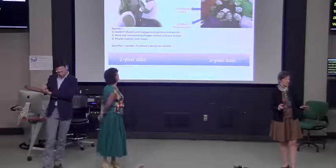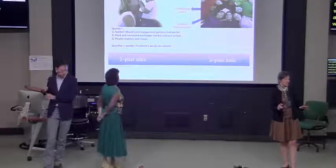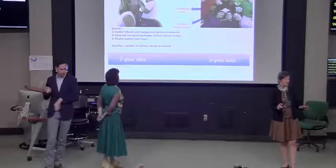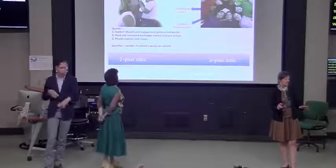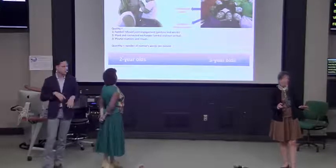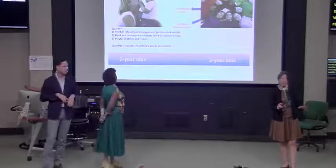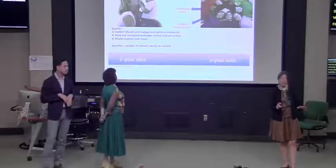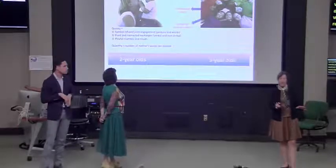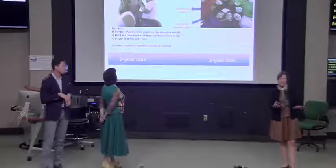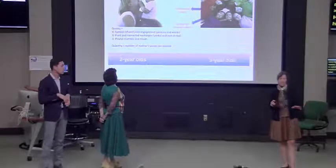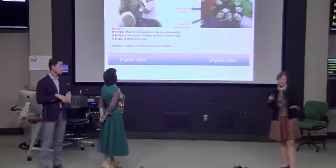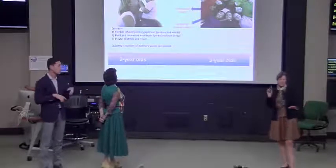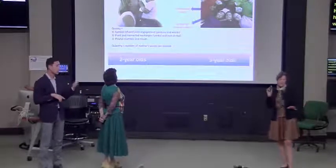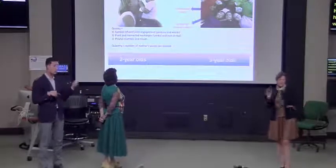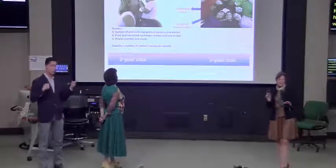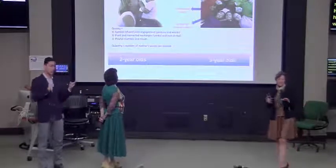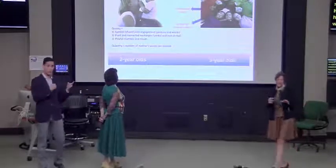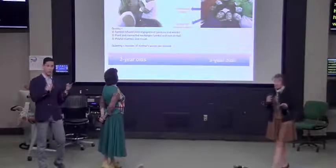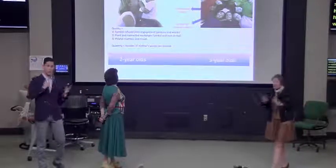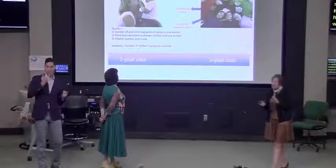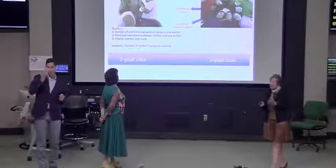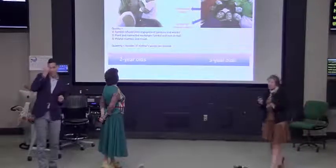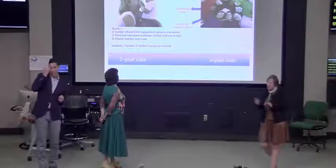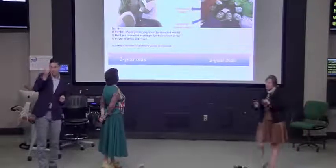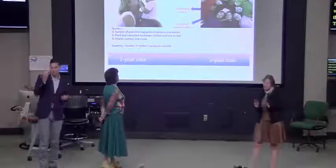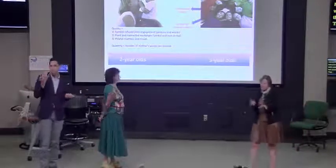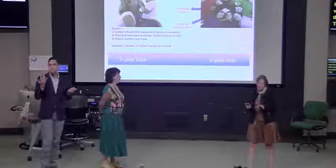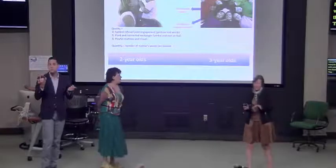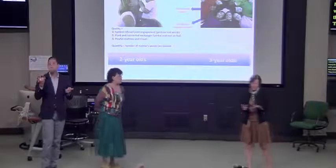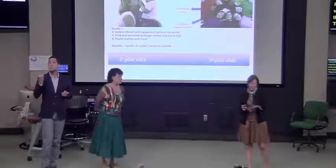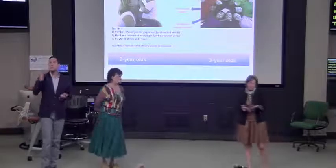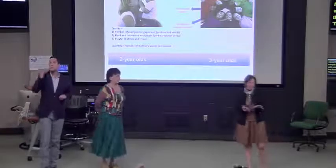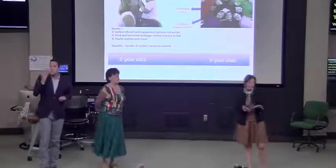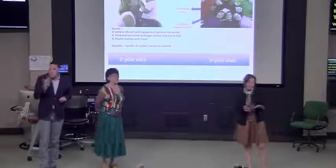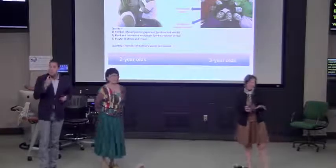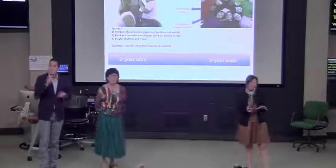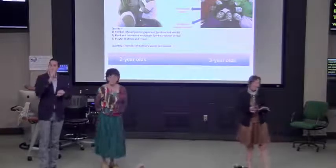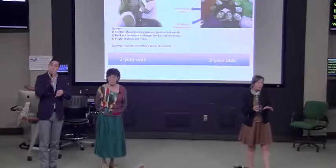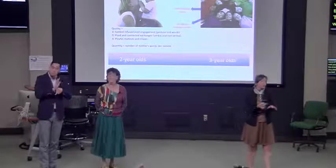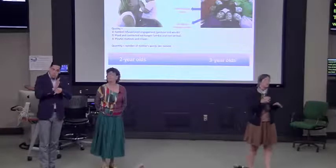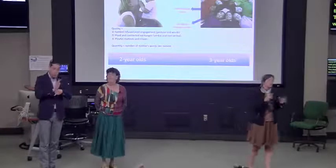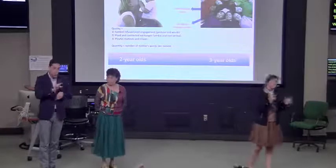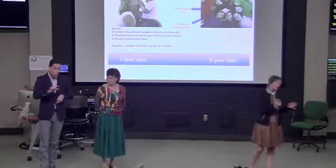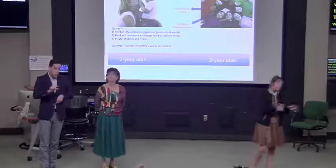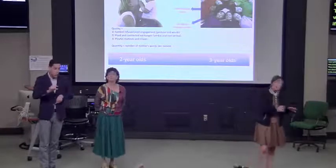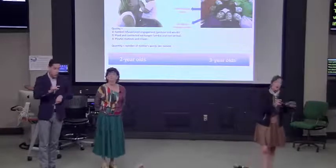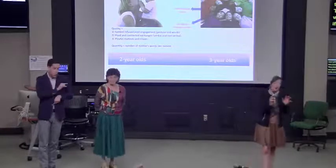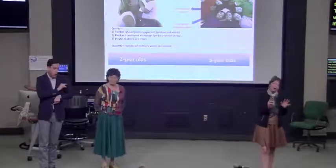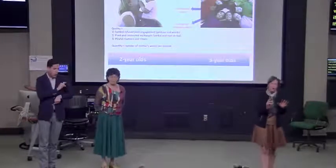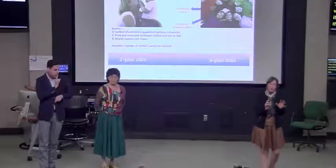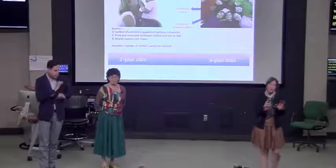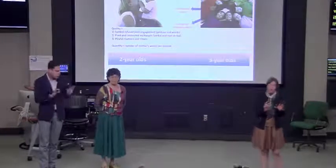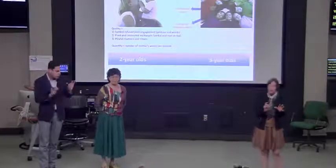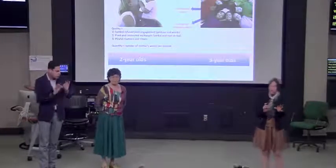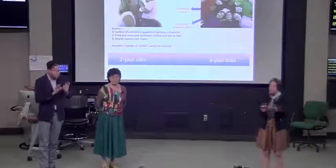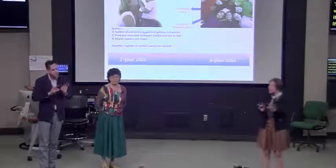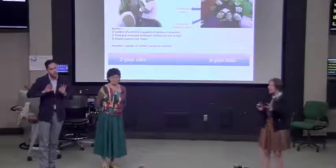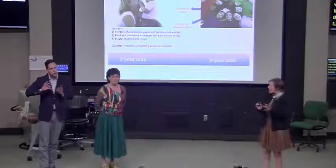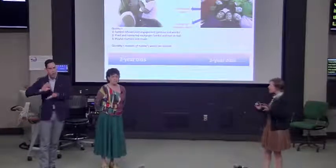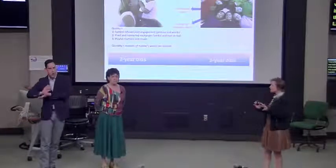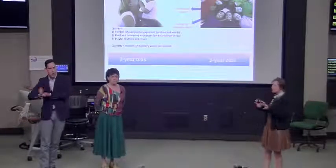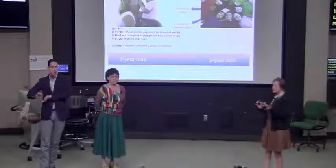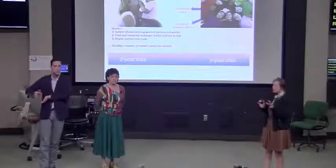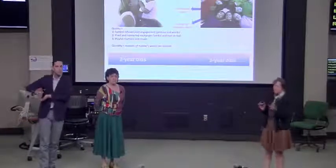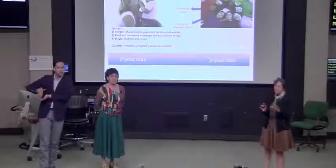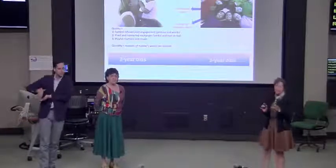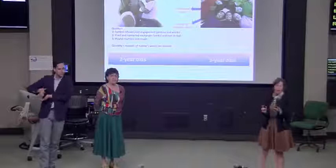idea that if it's really about the quality, and if Lauren and Roger had already figured out how we could